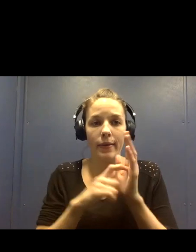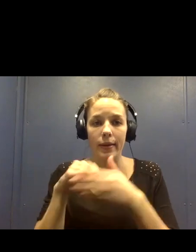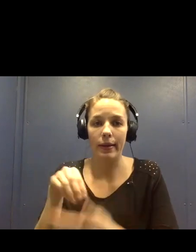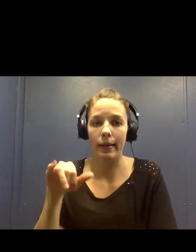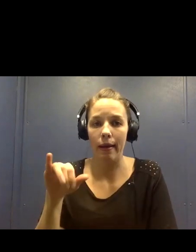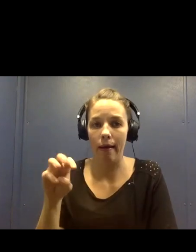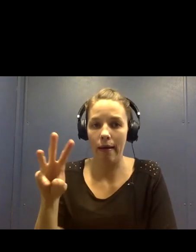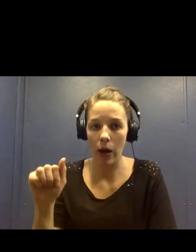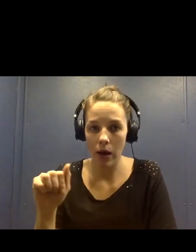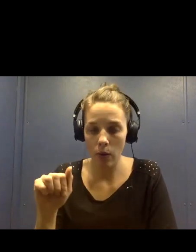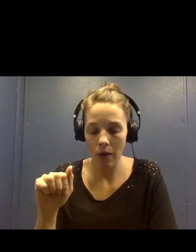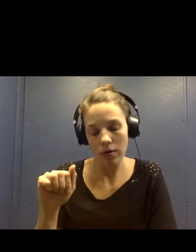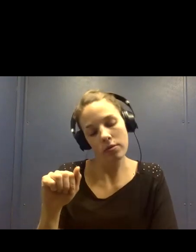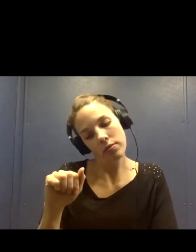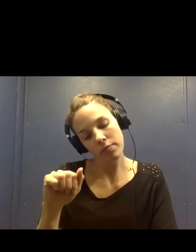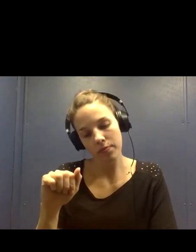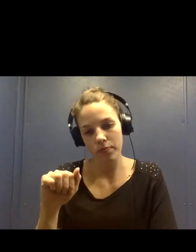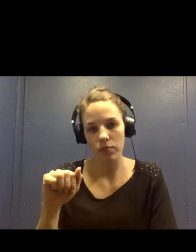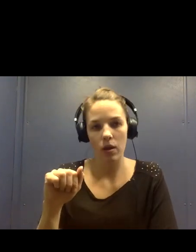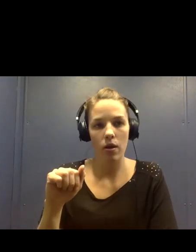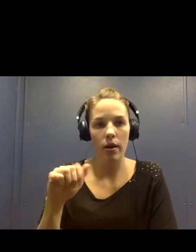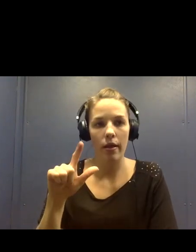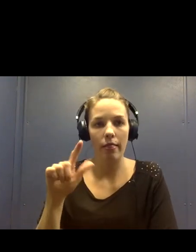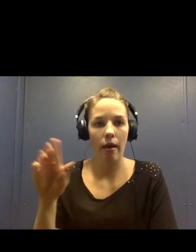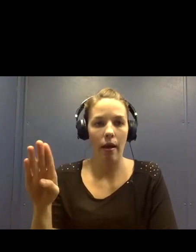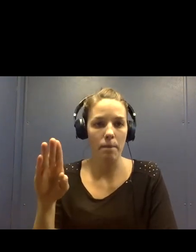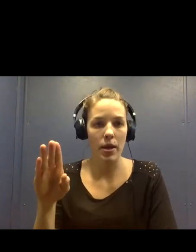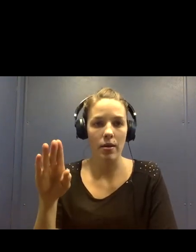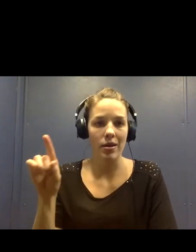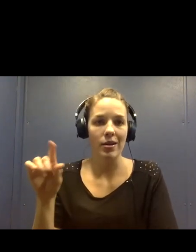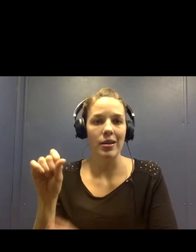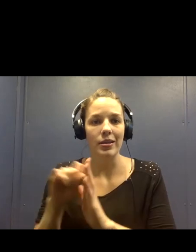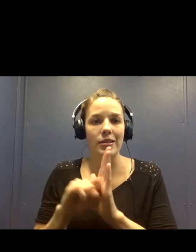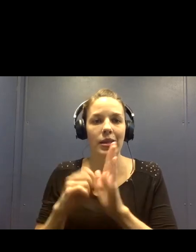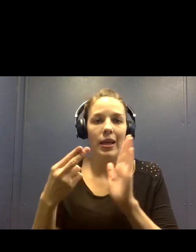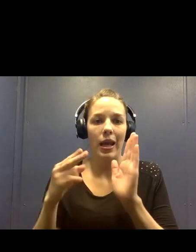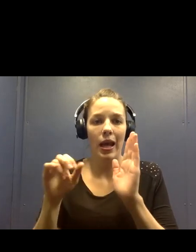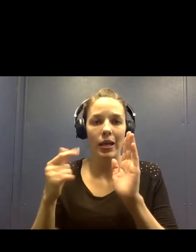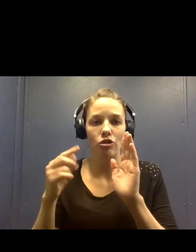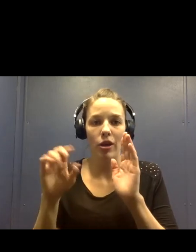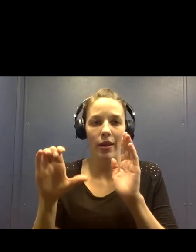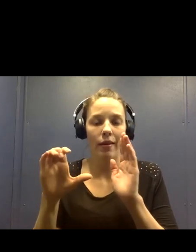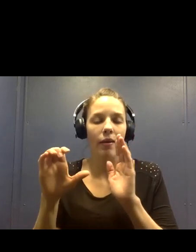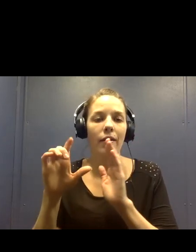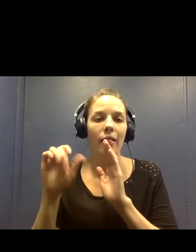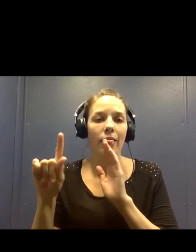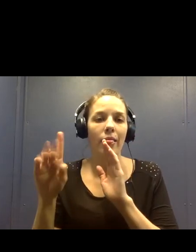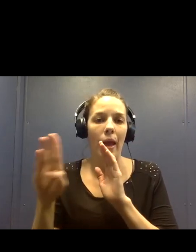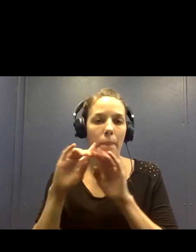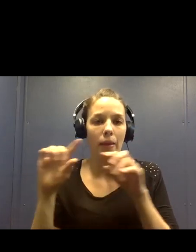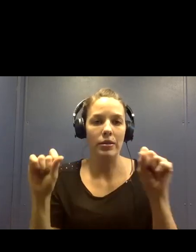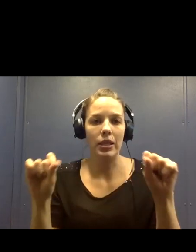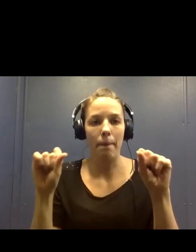Iowa, and the laboratory at the State Hygienic Lab is capable